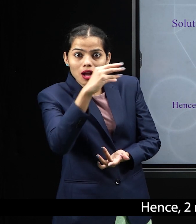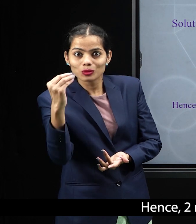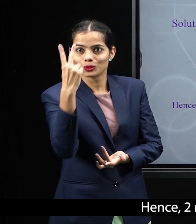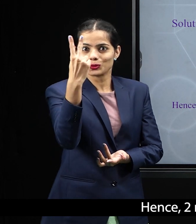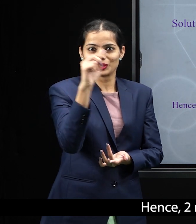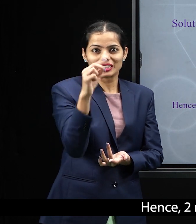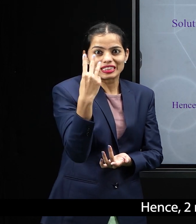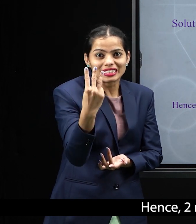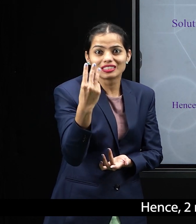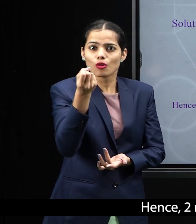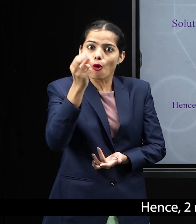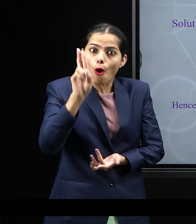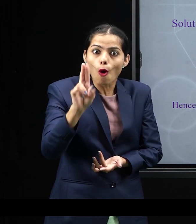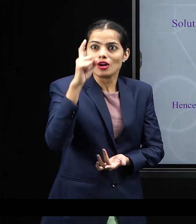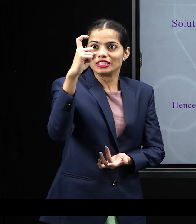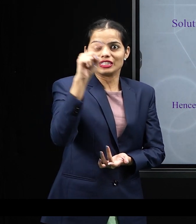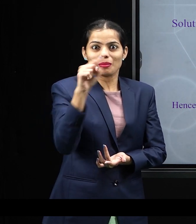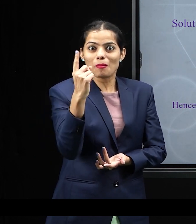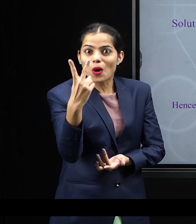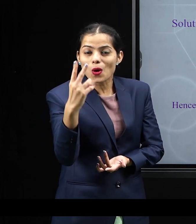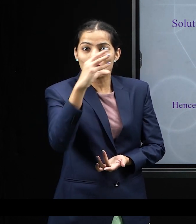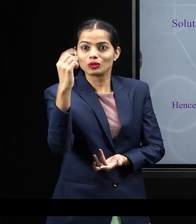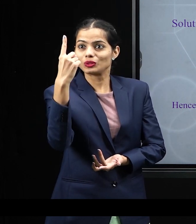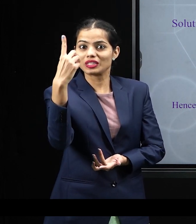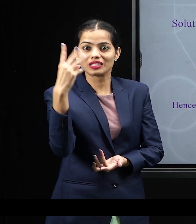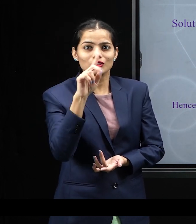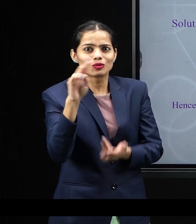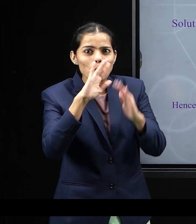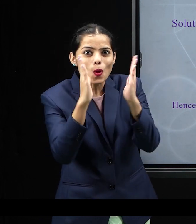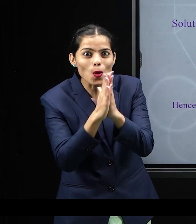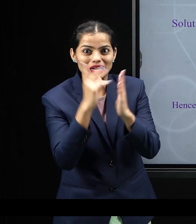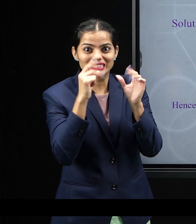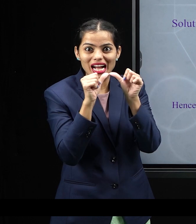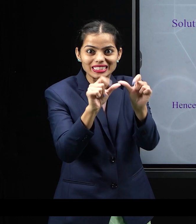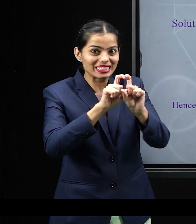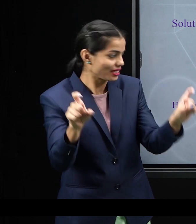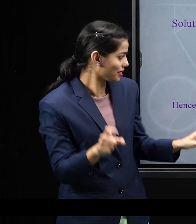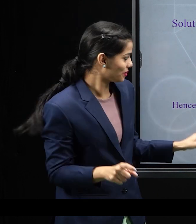2 and 2 by 3 are 7 by 12 and 13 by 24.